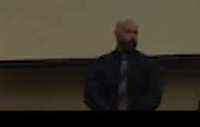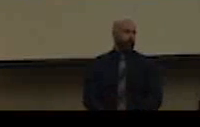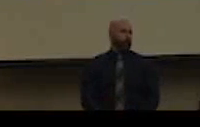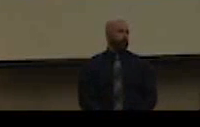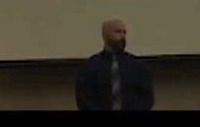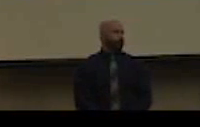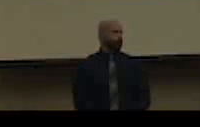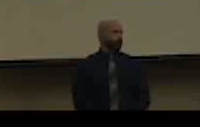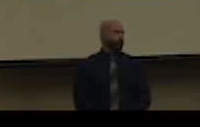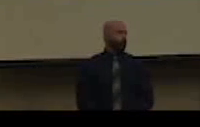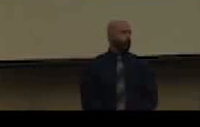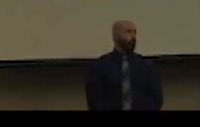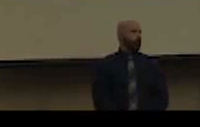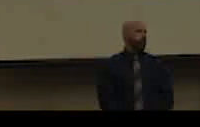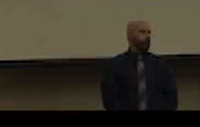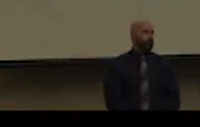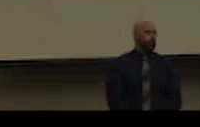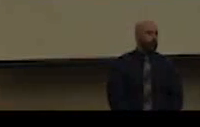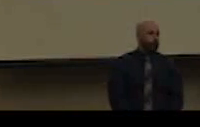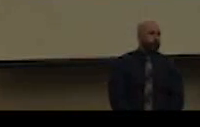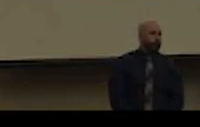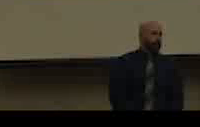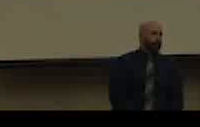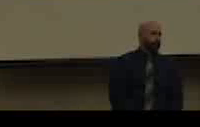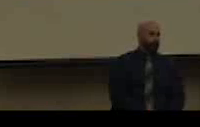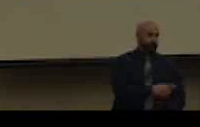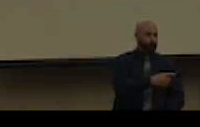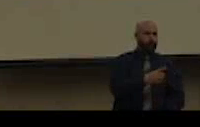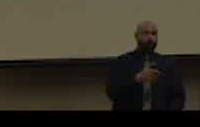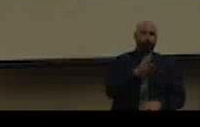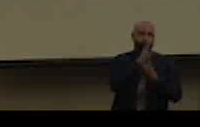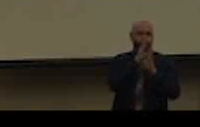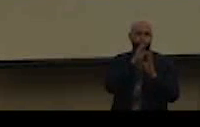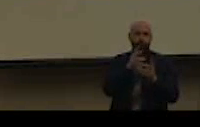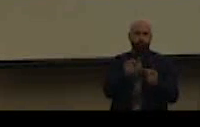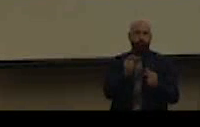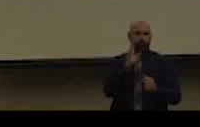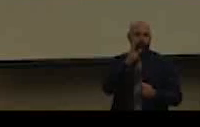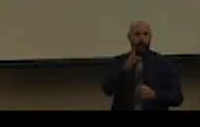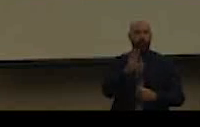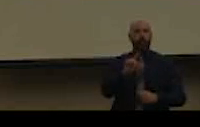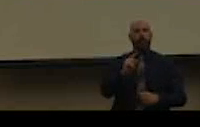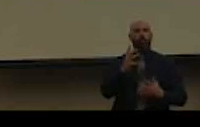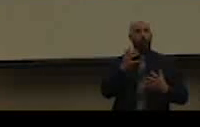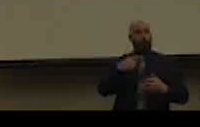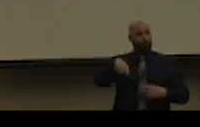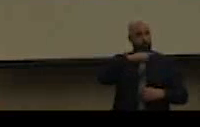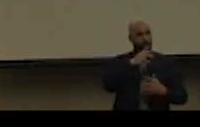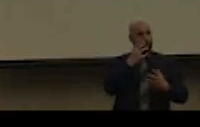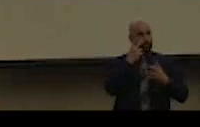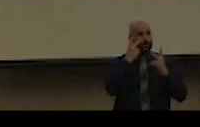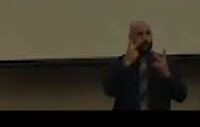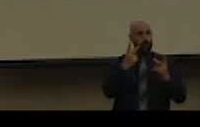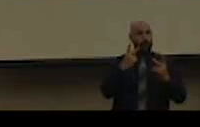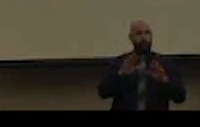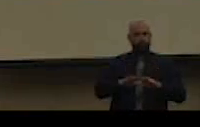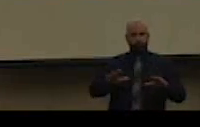I'll be really quick. I think what we're all wanting to see is a child's quality of